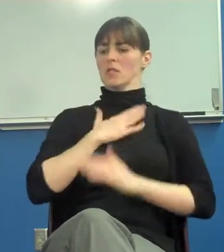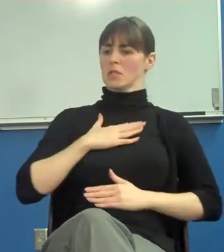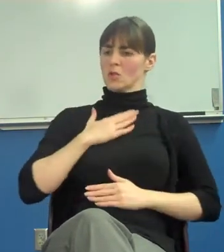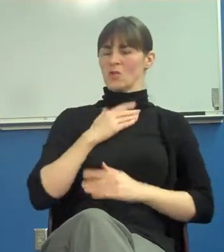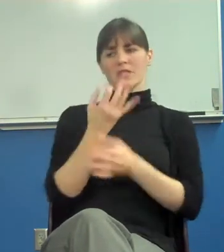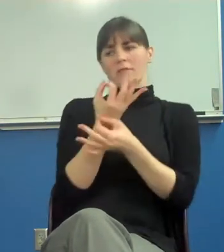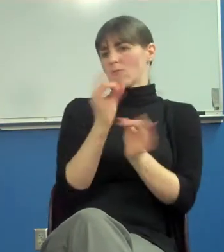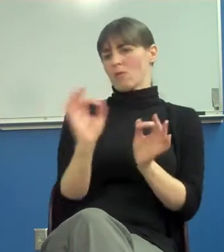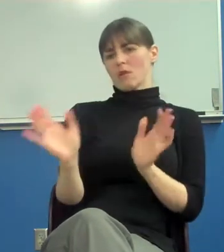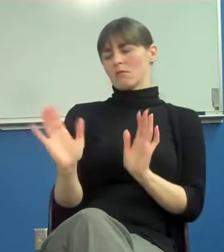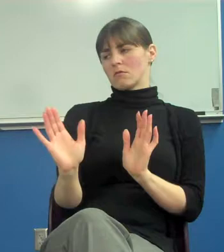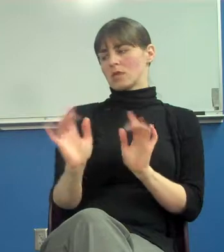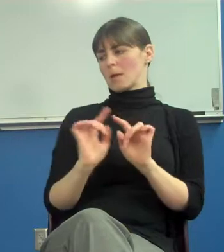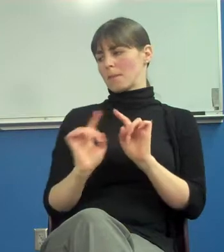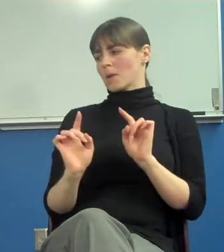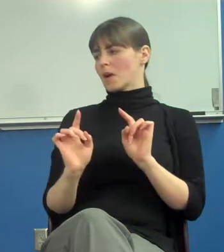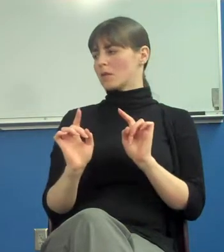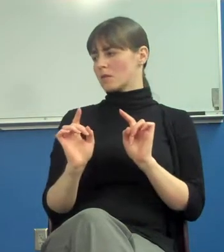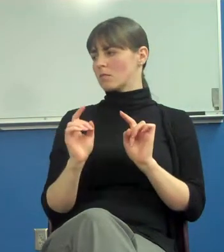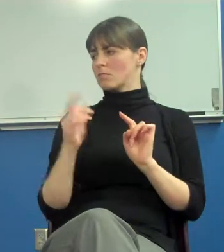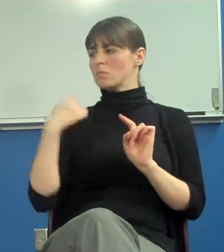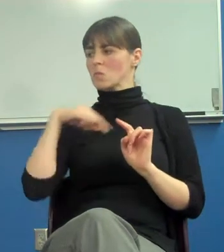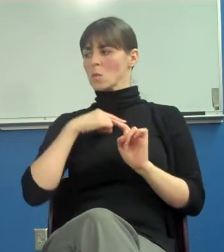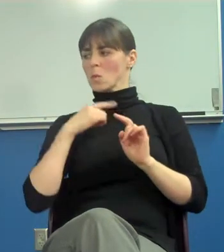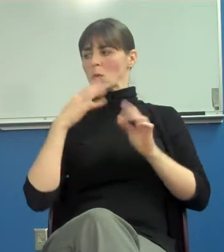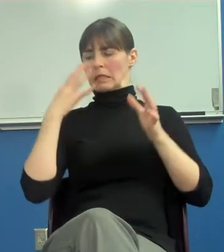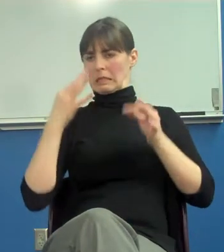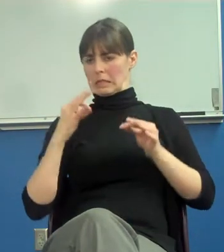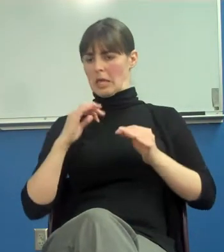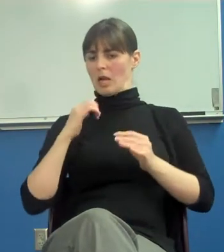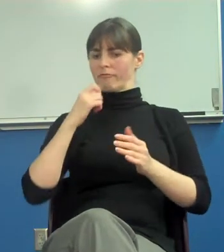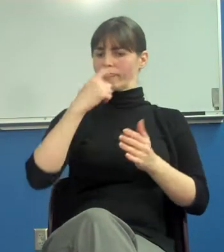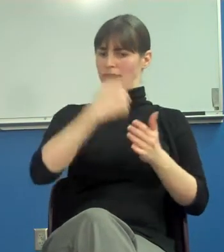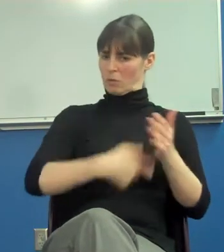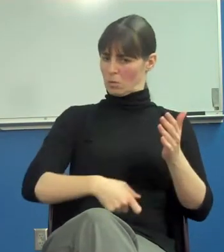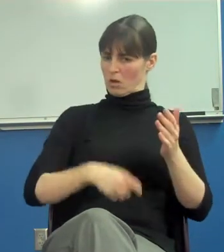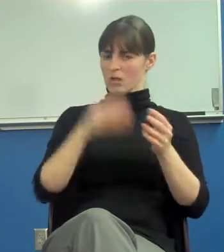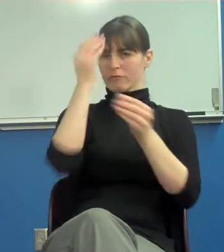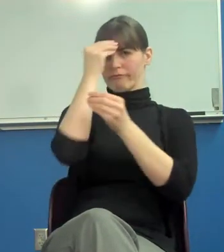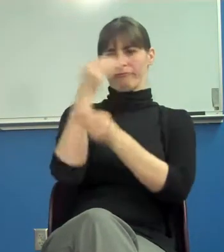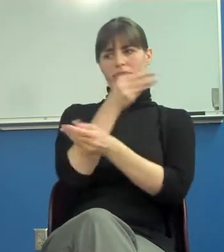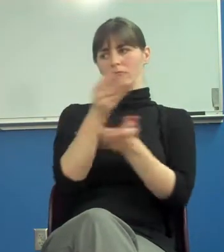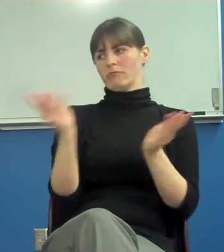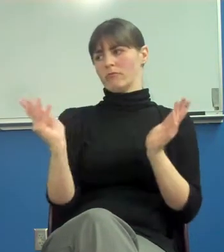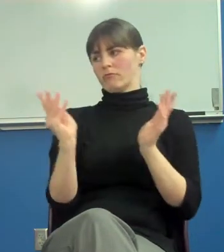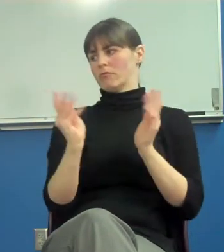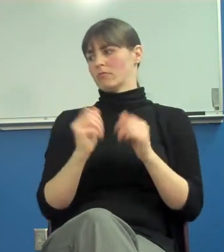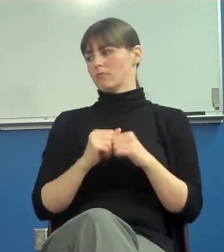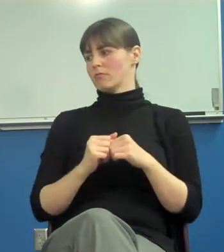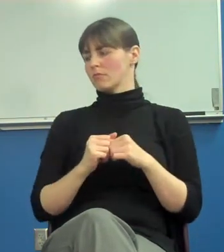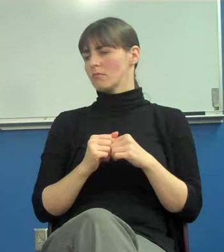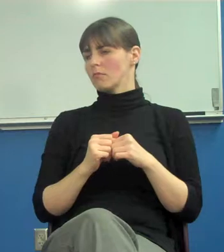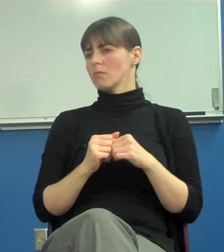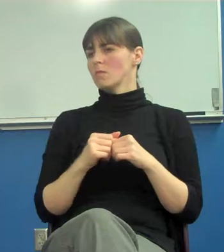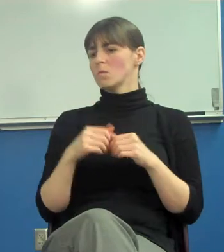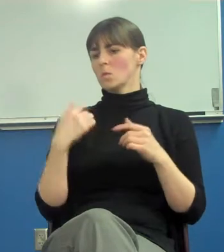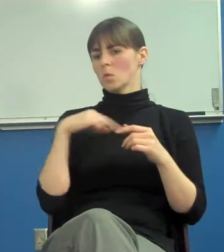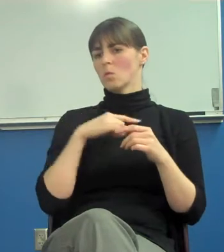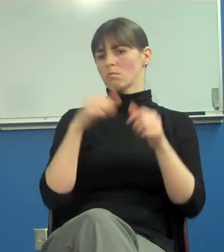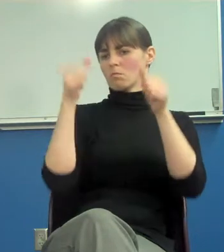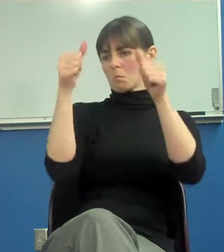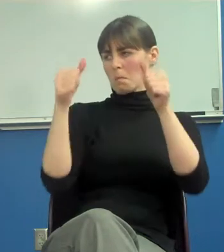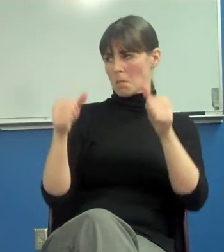free. But as soon as we know a definite price, we will absolutely let everybody know what that price is. We'll have it